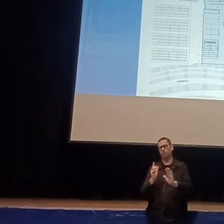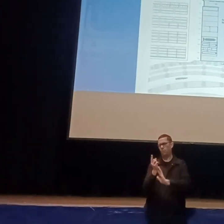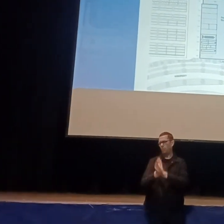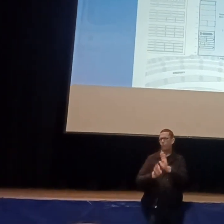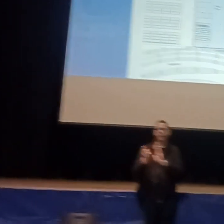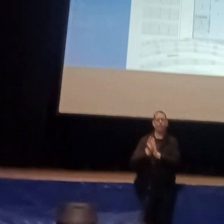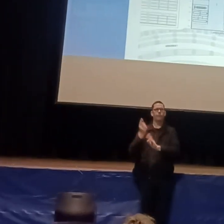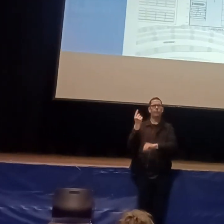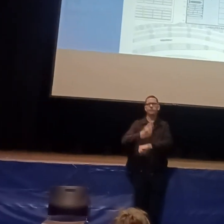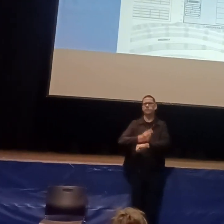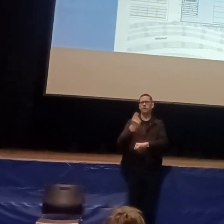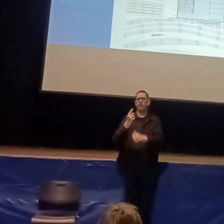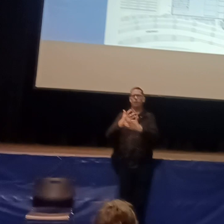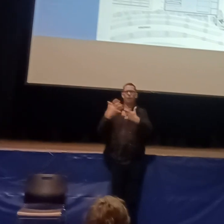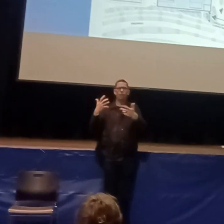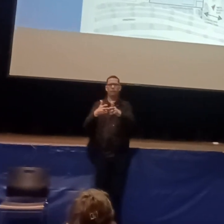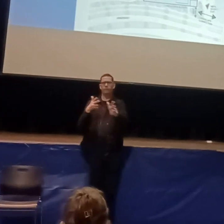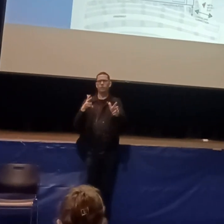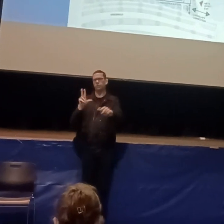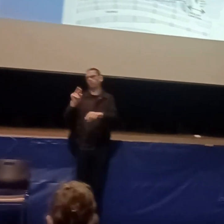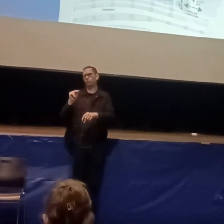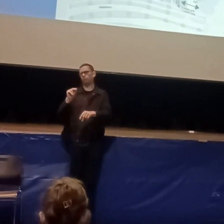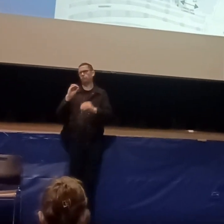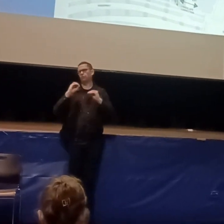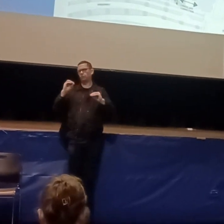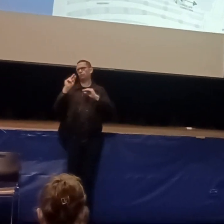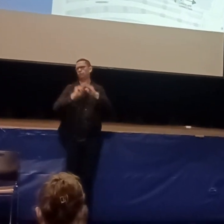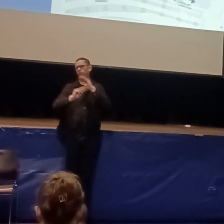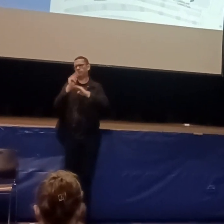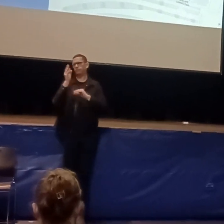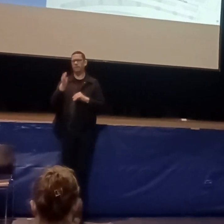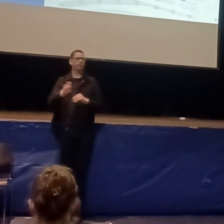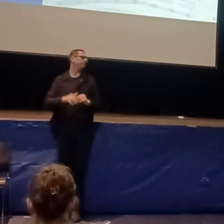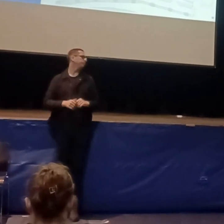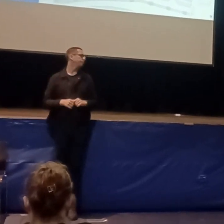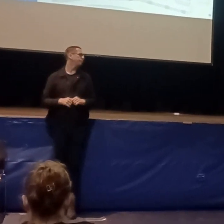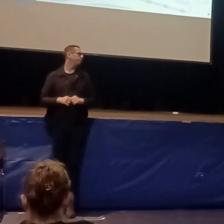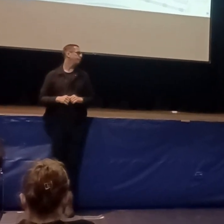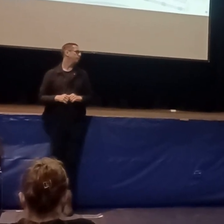or a day. So I don't think that we anticipate any conflict.